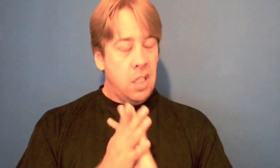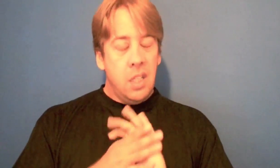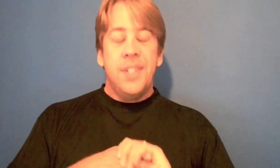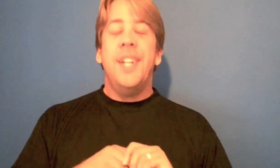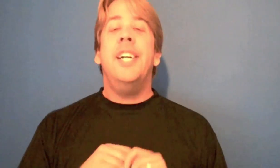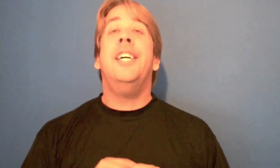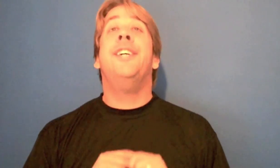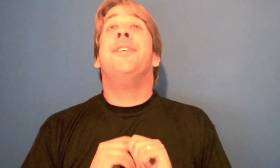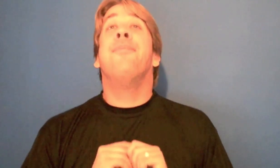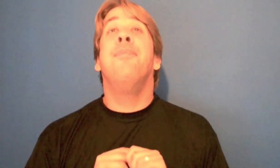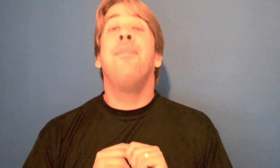away, please.